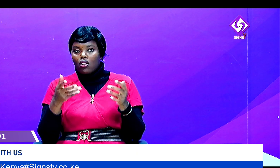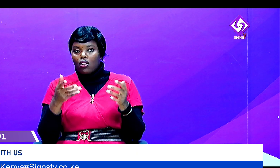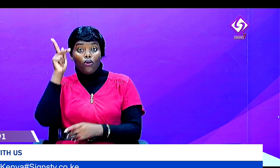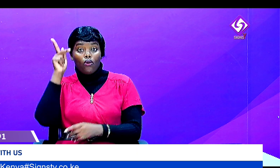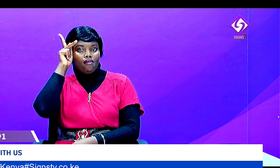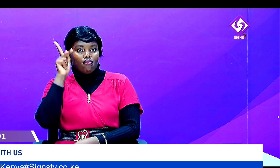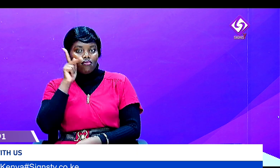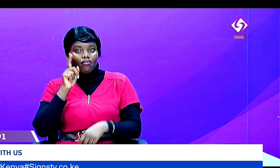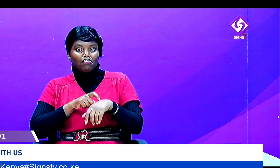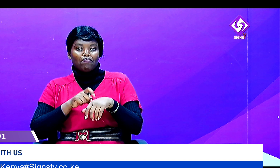Karen,